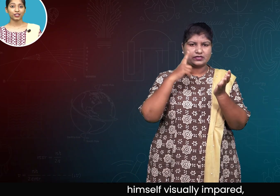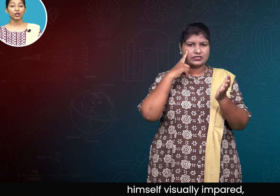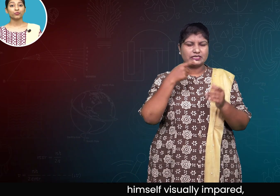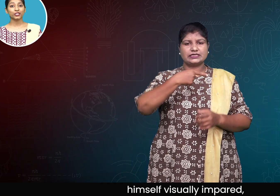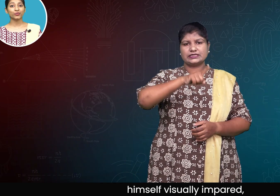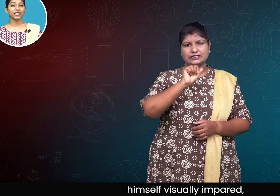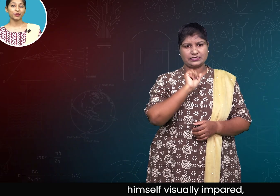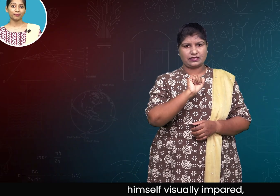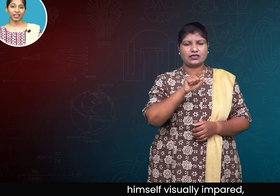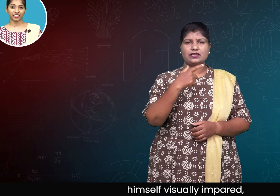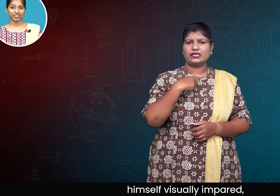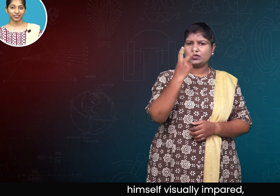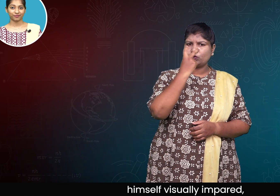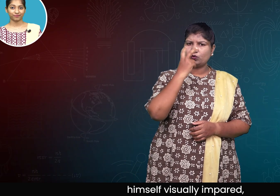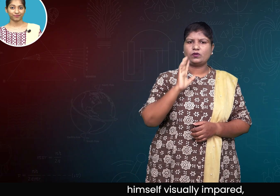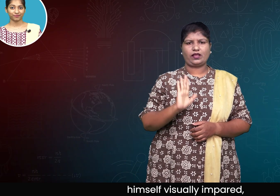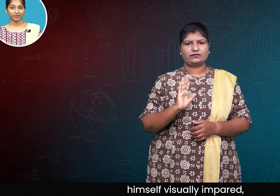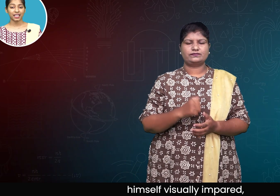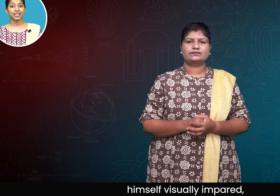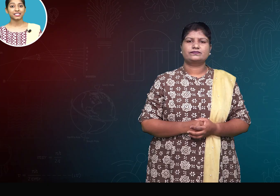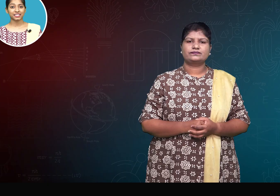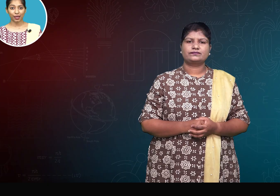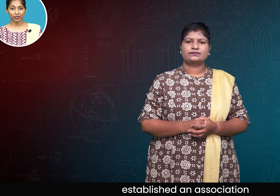himself visually impaired,